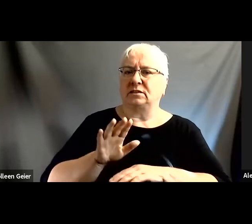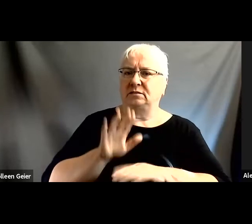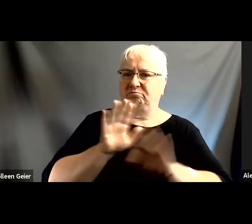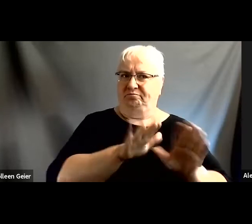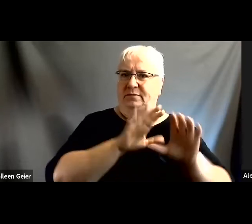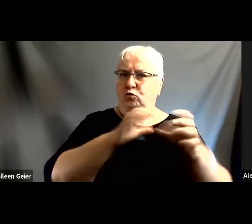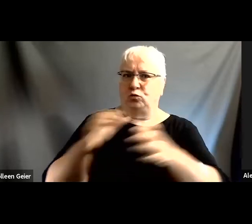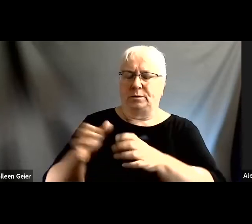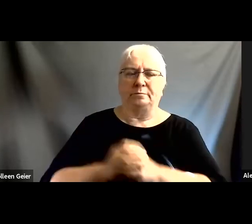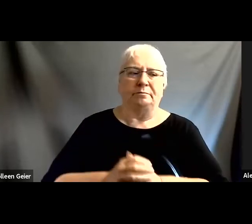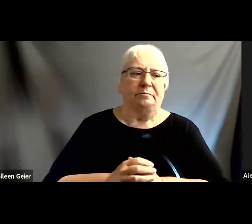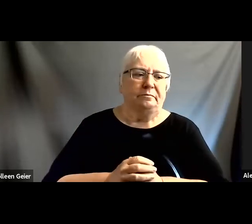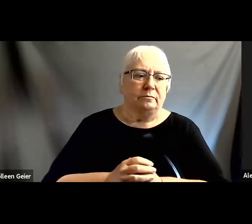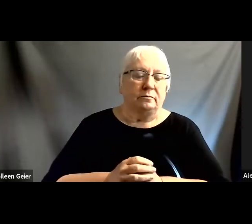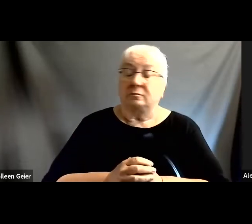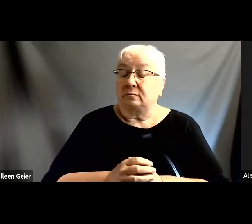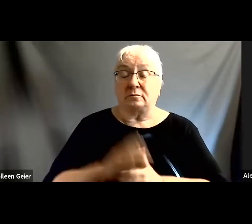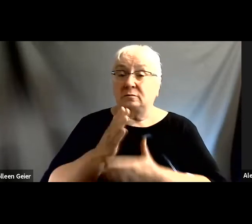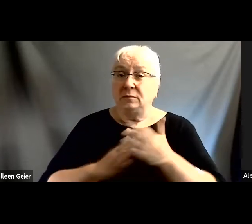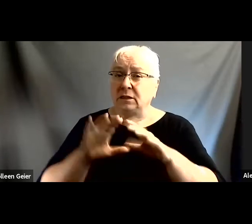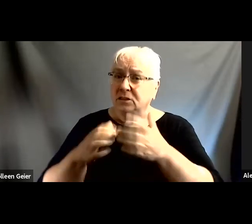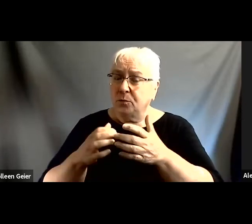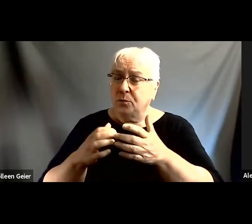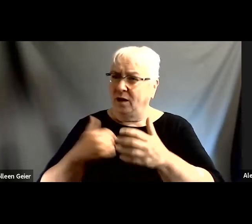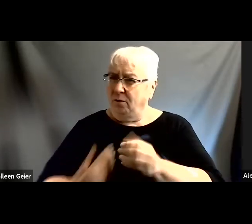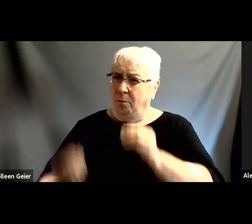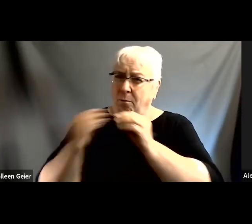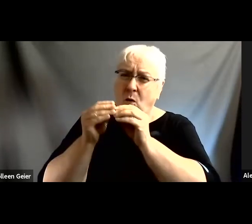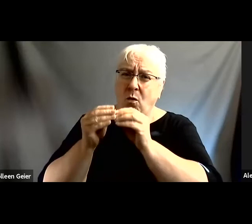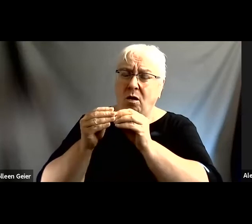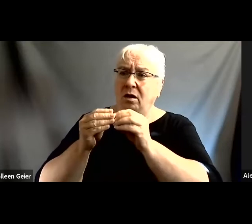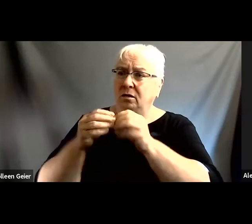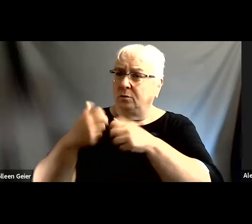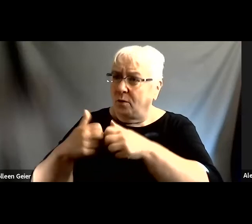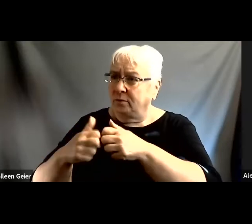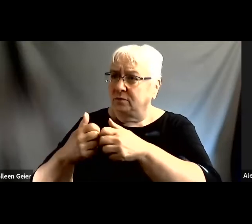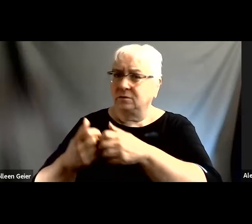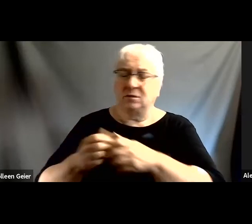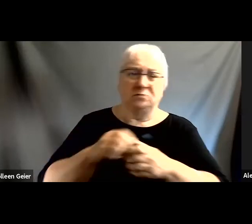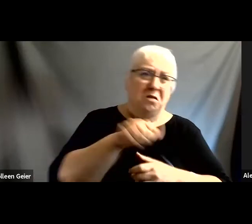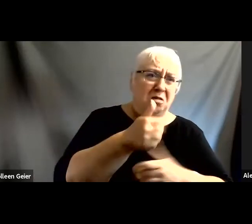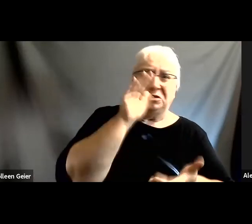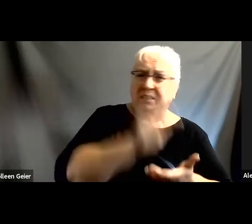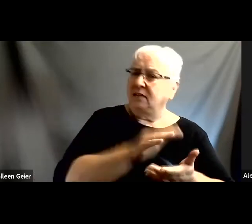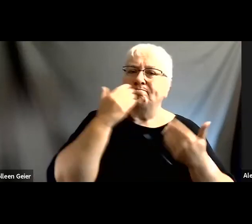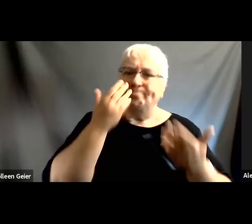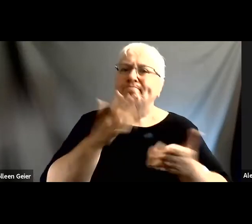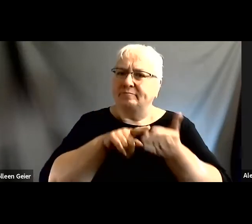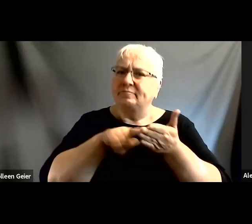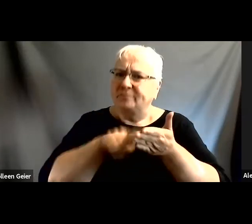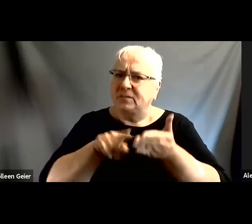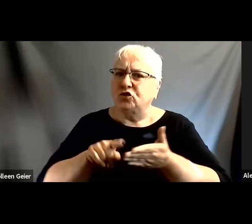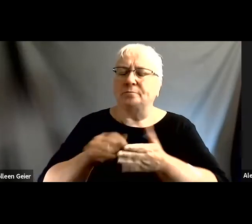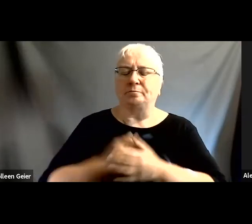those groups and whether some groups are more vulnerable than others. But there was one group that really has not been examined as